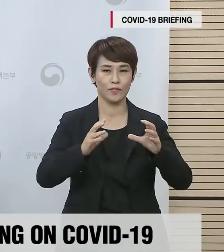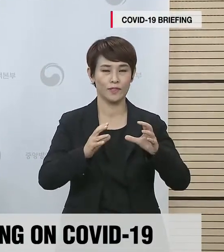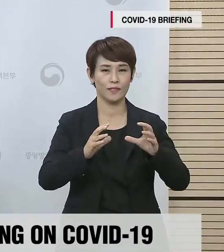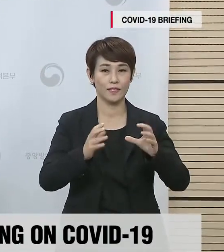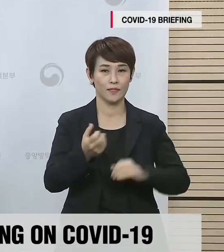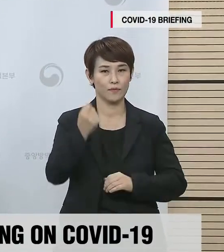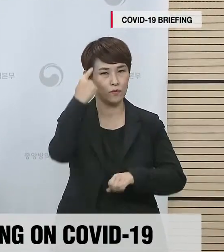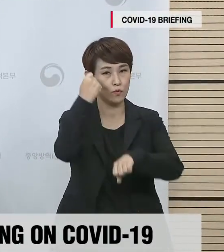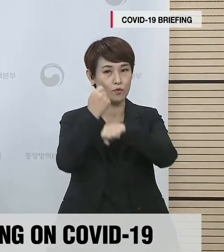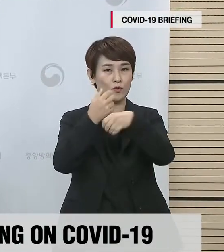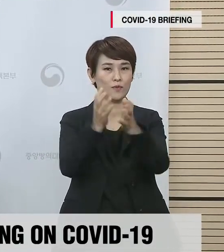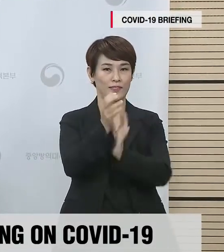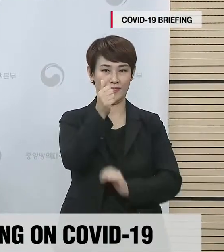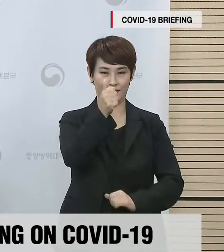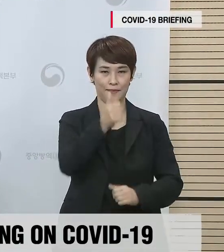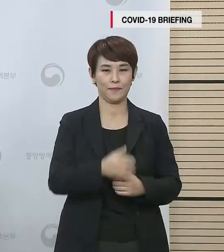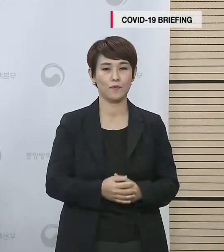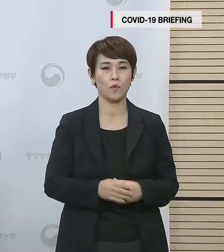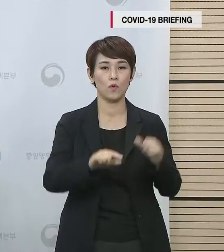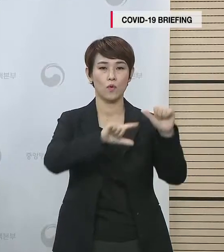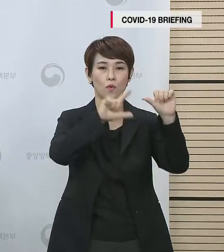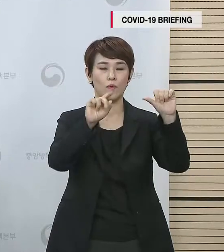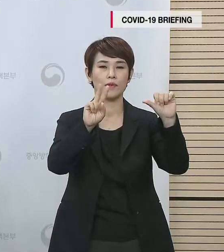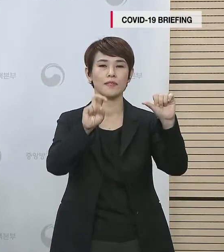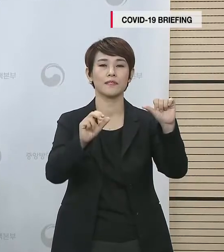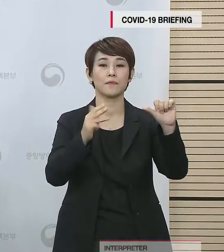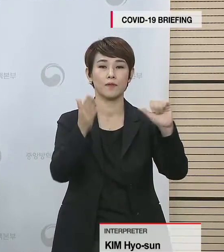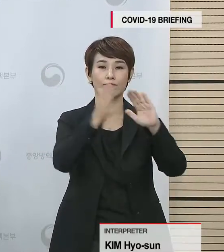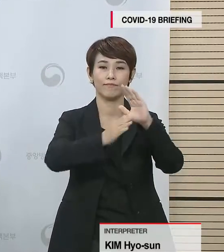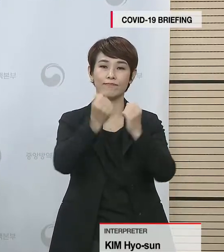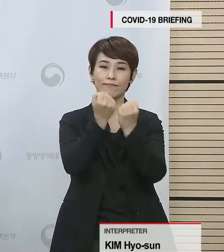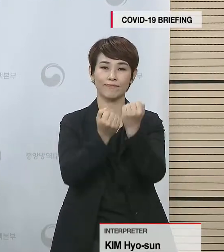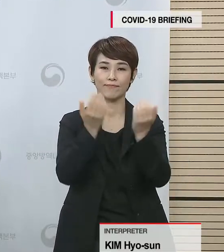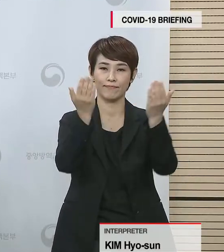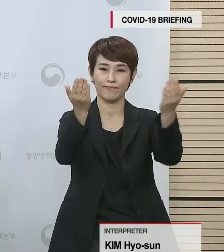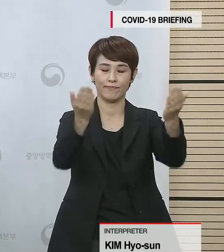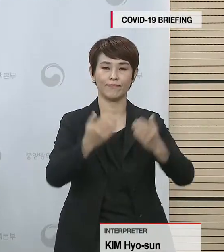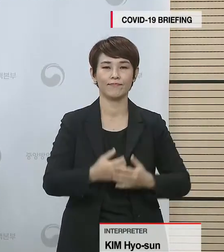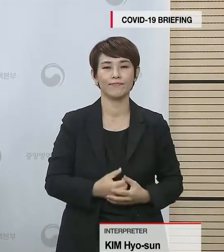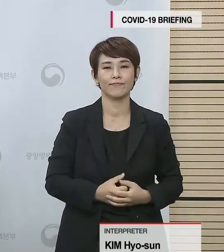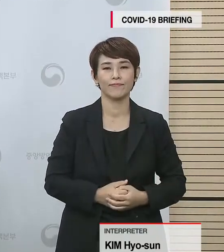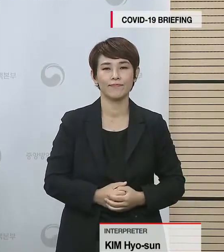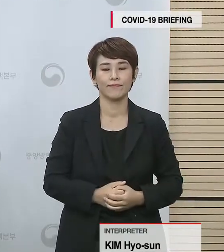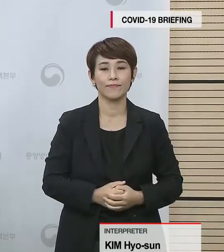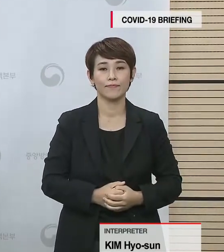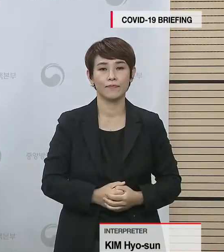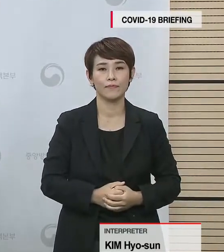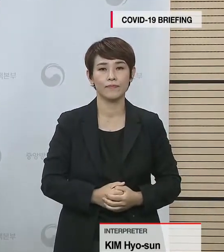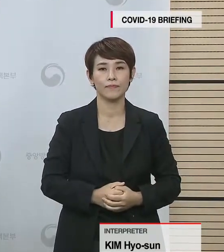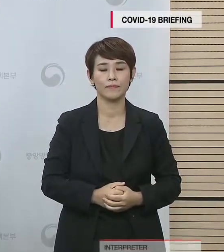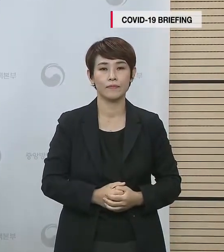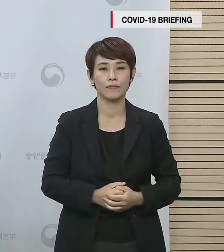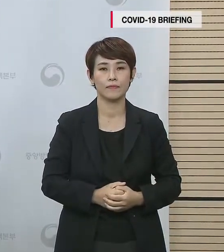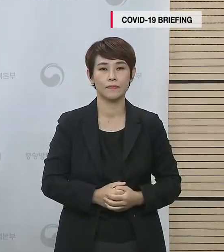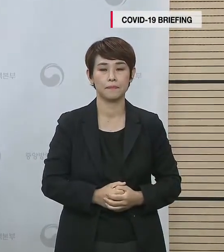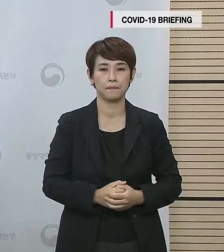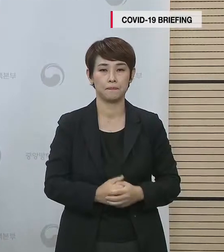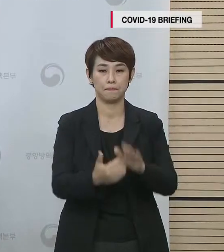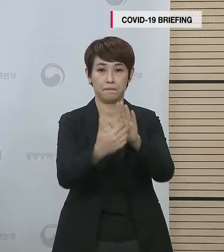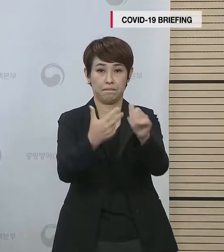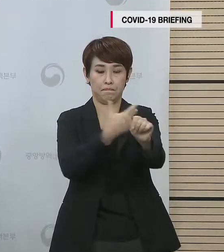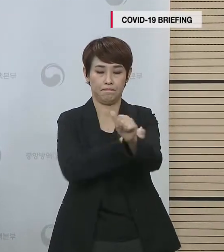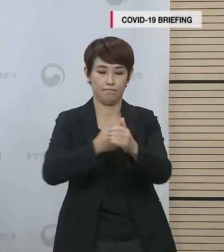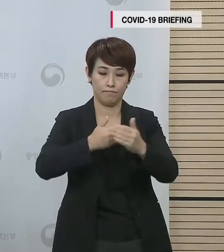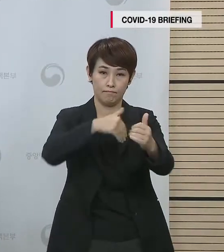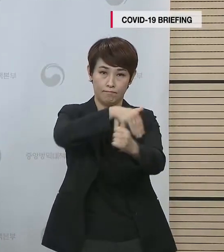Good afternoon, ladies and gentlemen. I am Kwon Junuk, and let me now begin our regular briefing for May 28th, Friday. First of all,